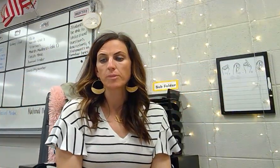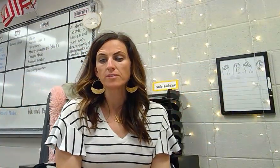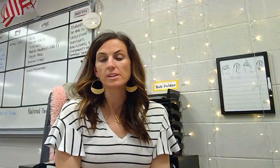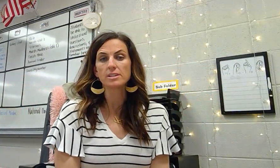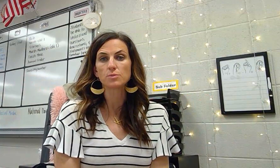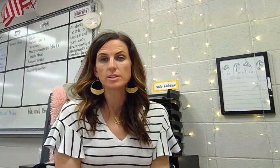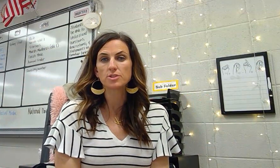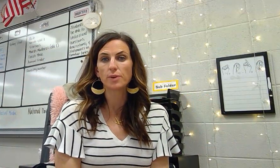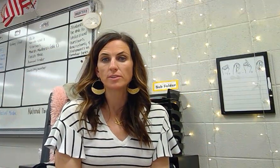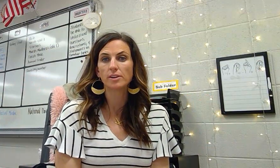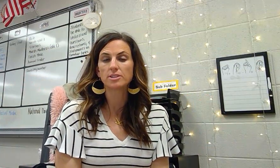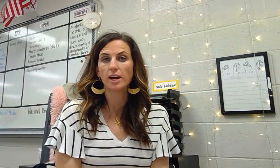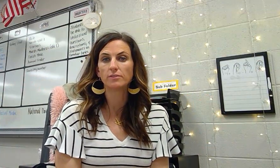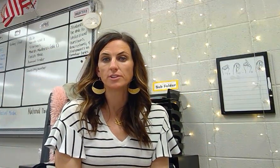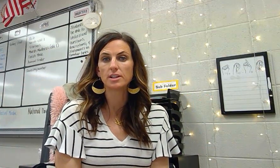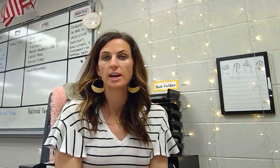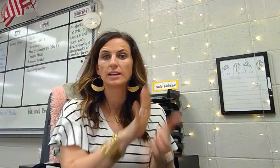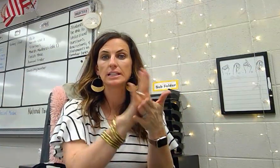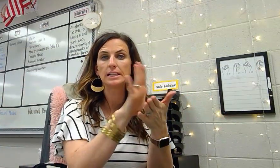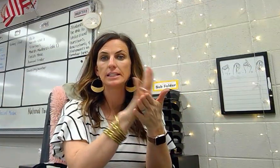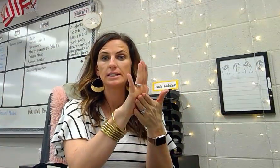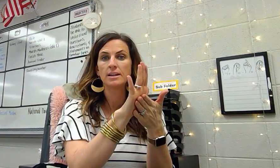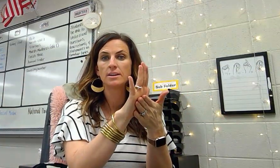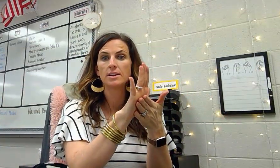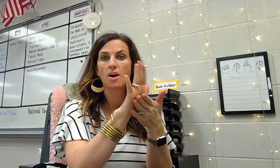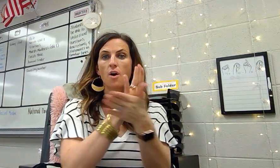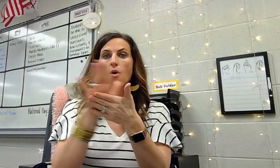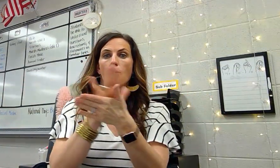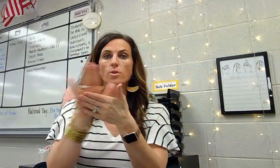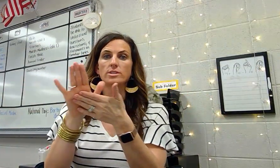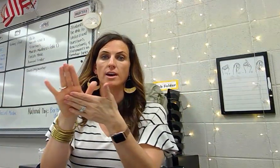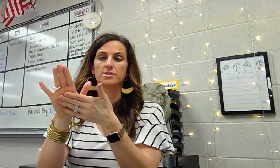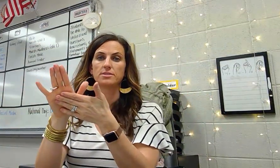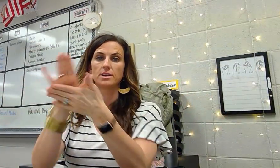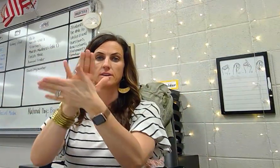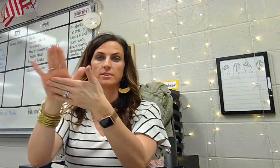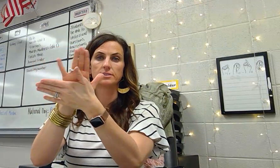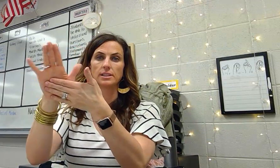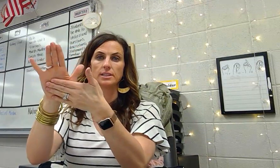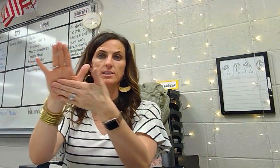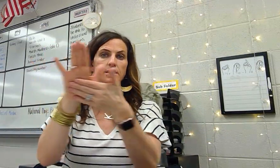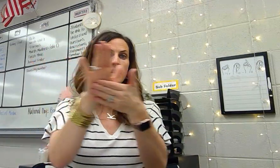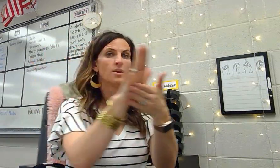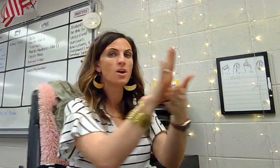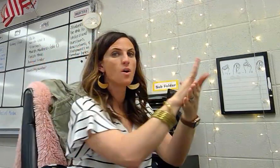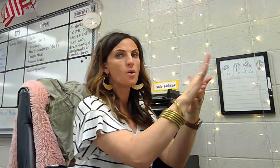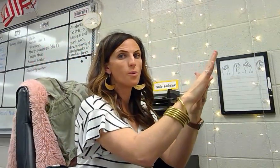And the last one to round out our 10 for today, clean or dust. Clean